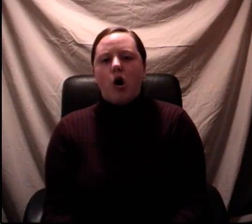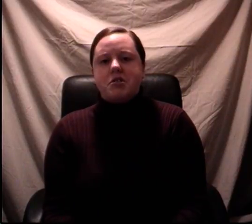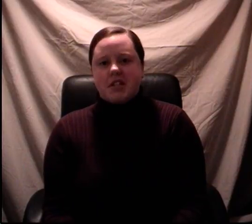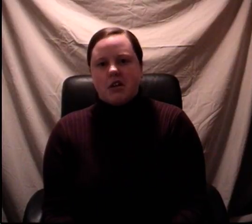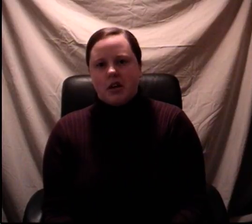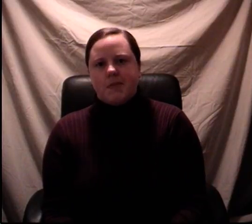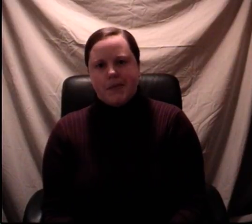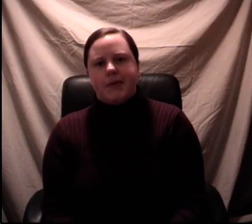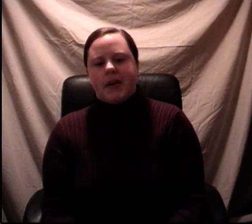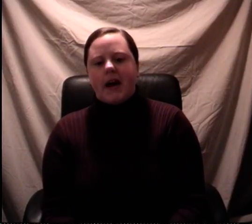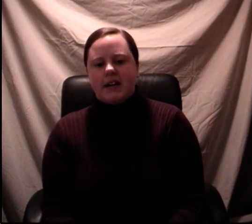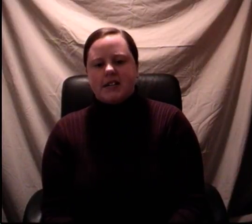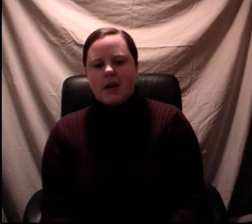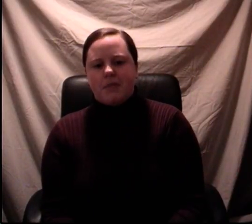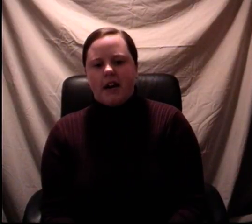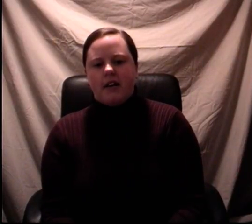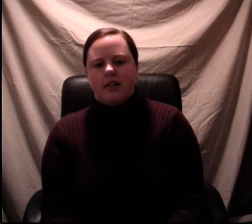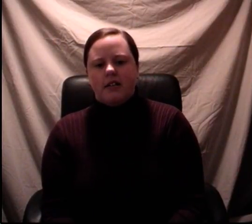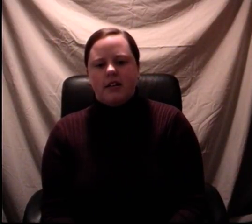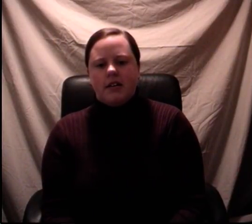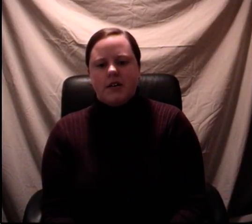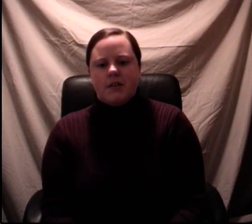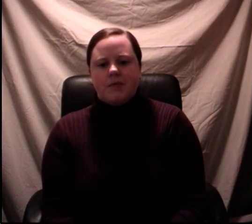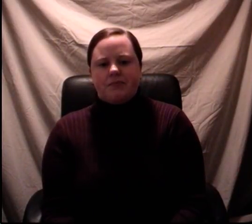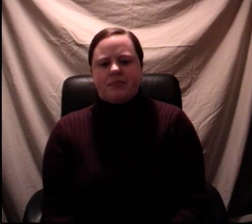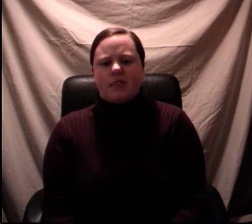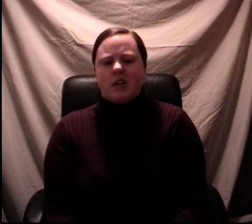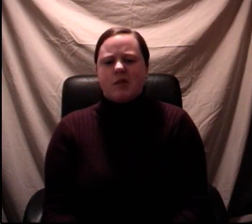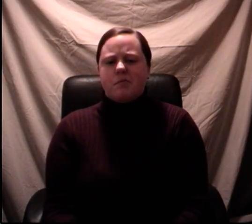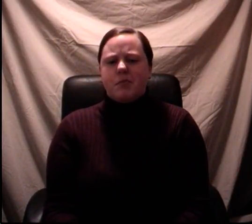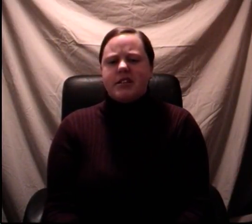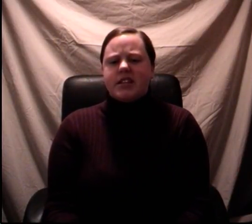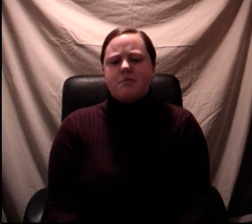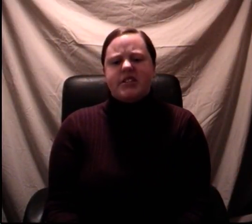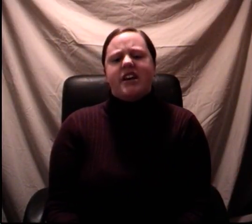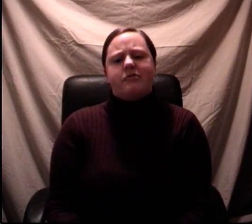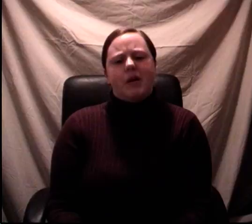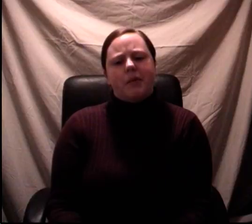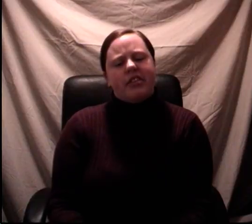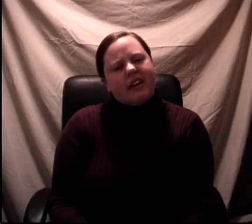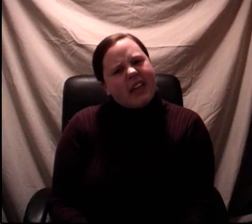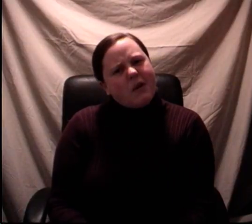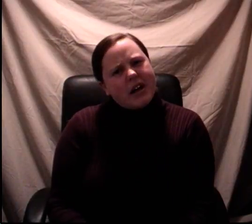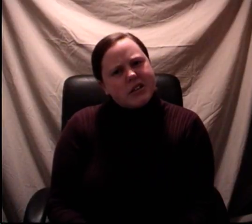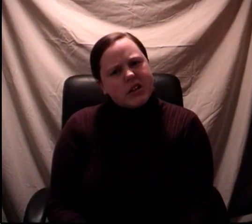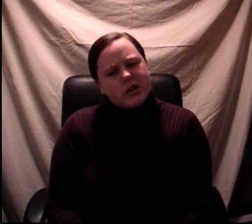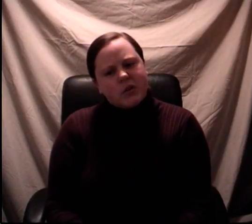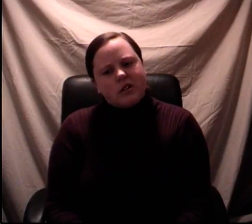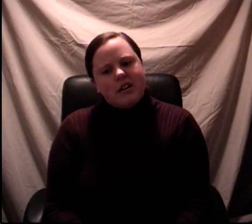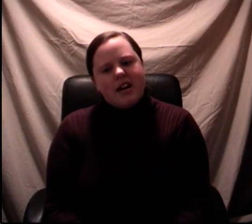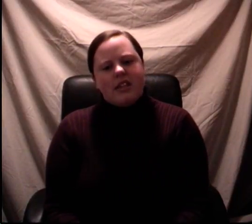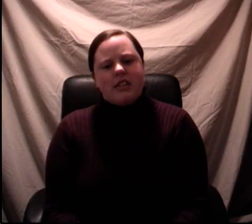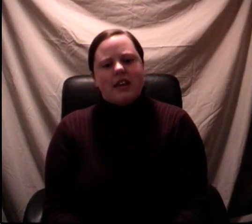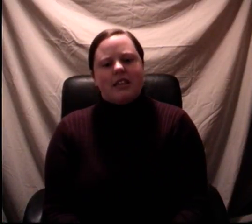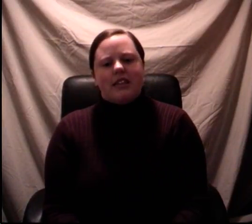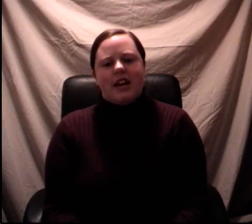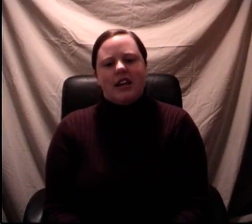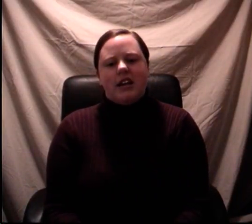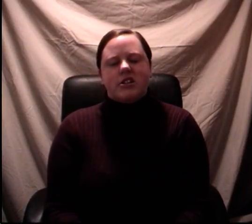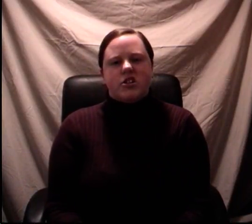most hearing people can't accept that. But some deaf people think that way too. They think that they need to